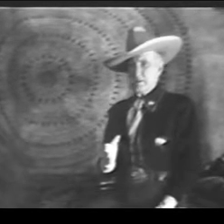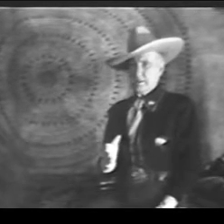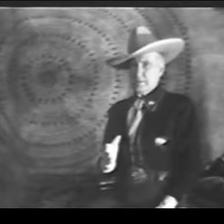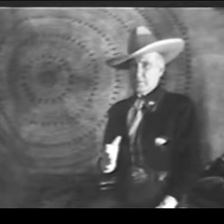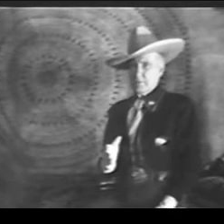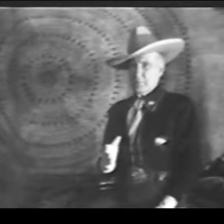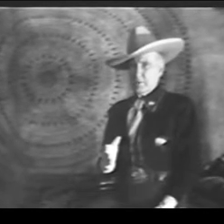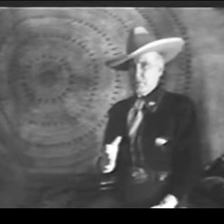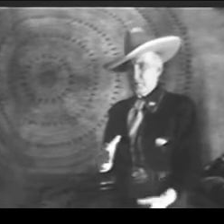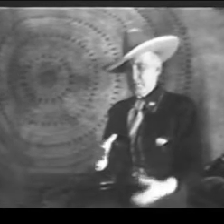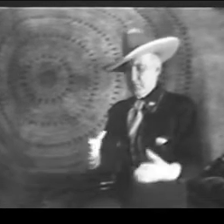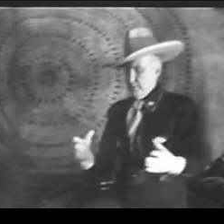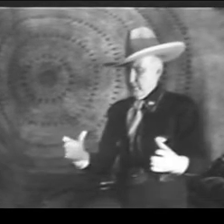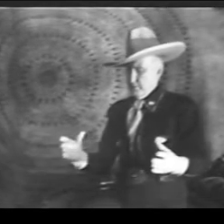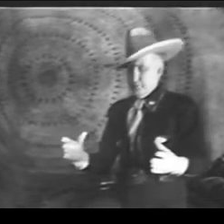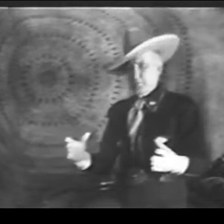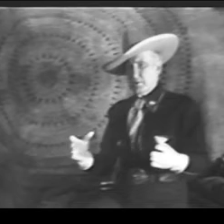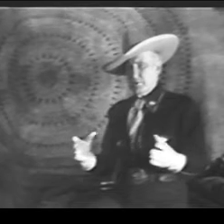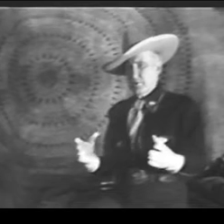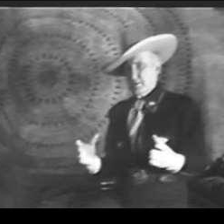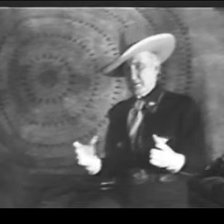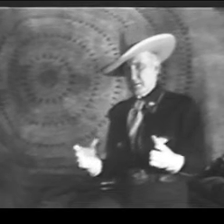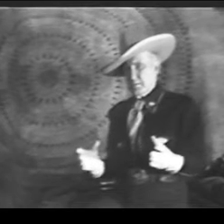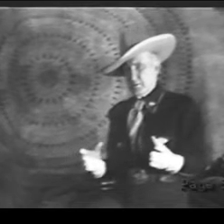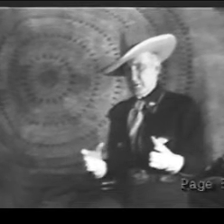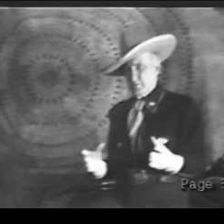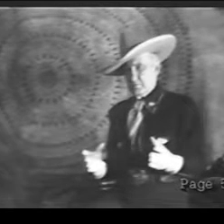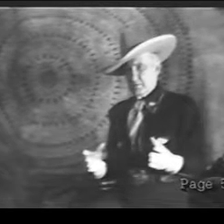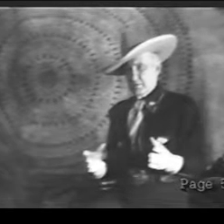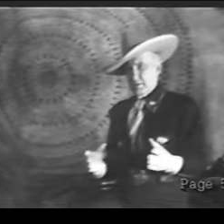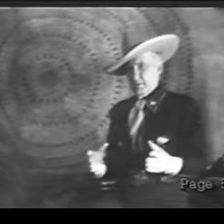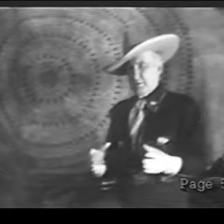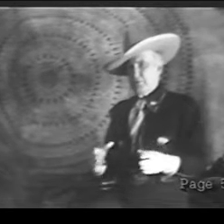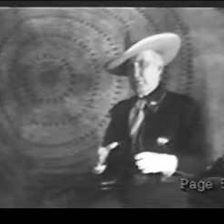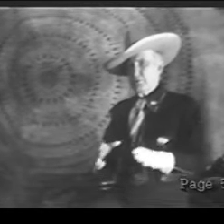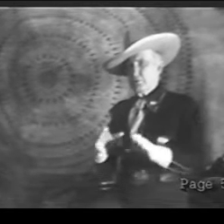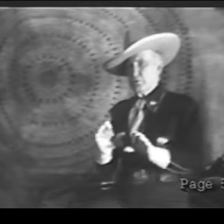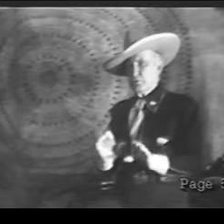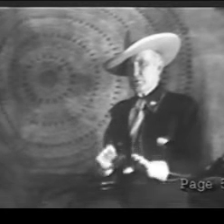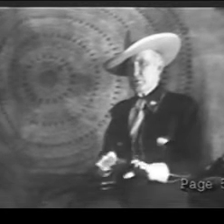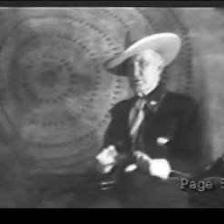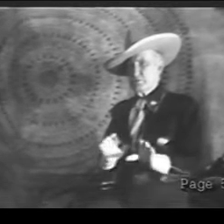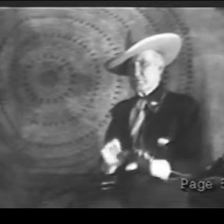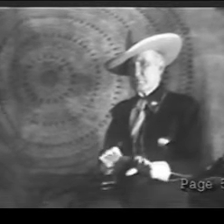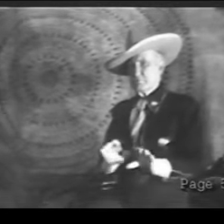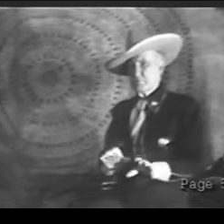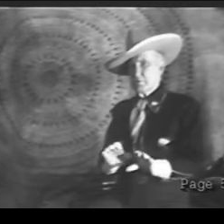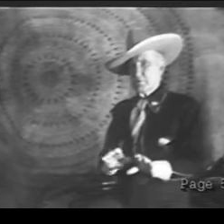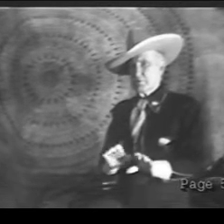strictly. Because you see, you're pretty confined in a teepee, and therefore there are no noise, There's